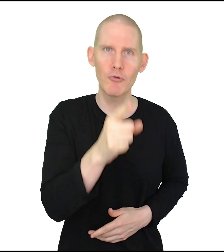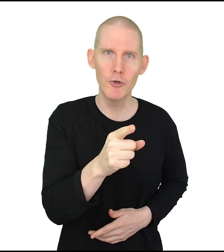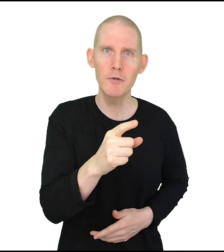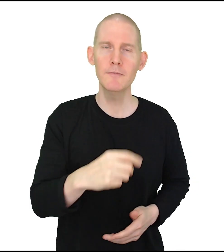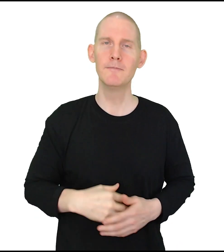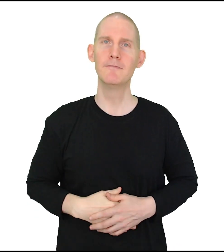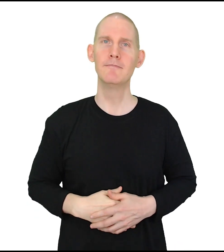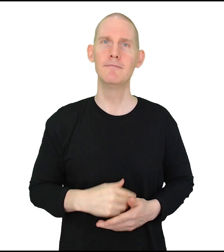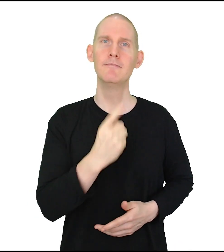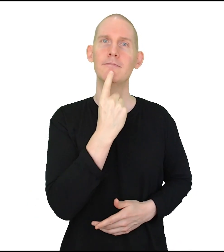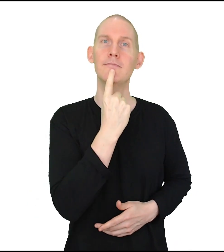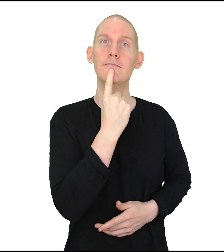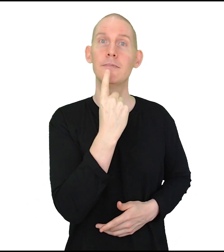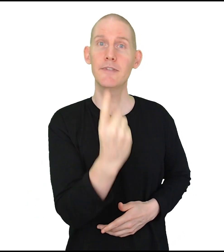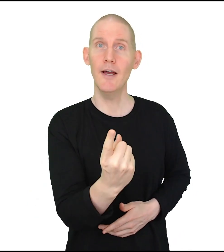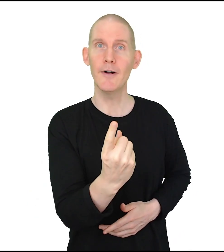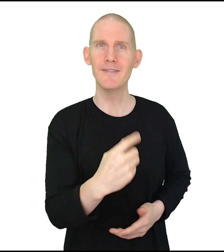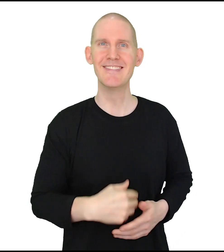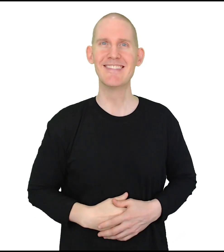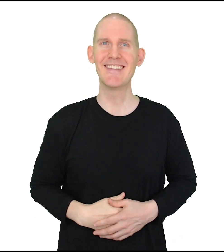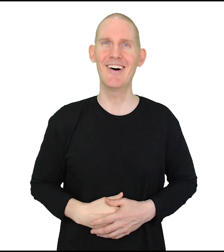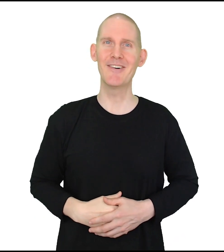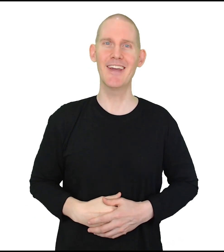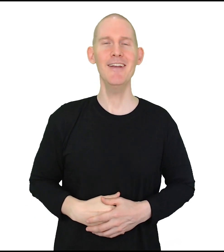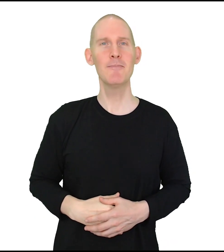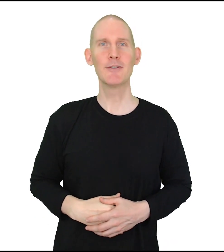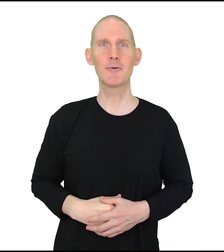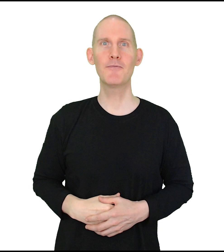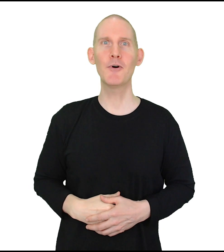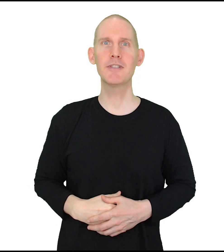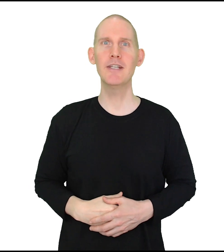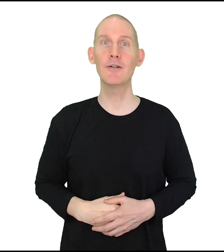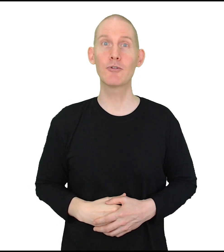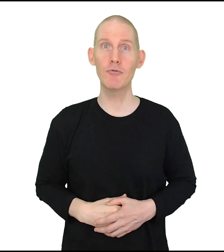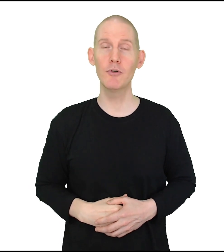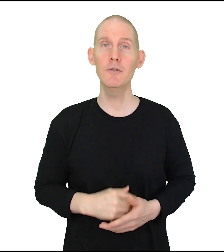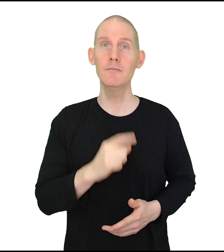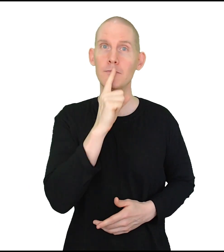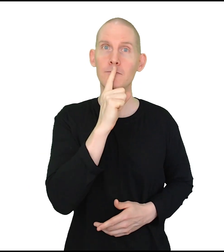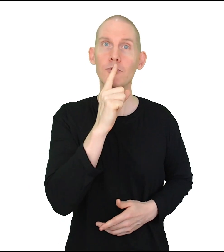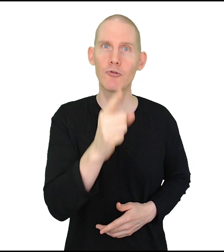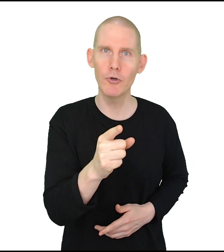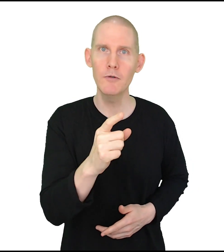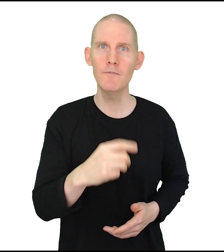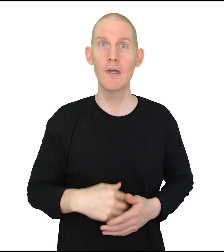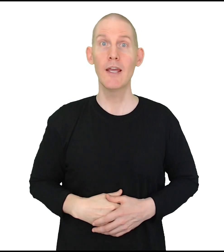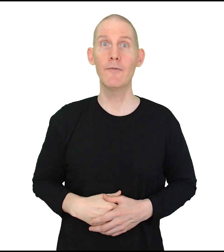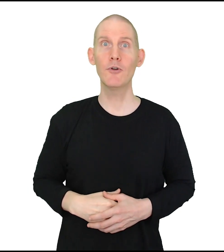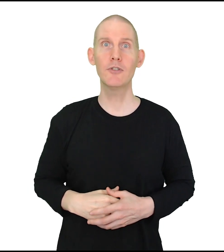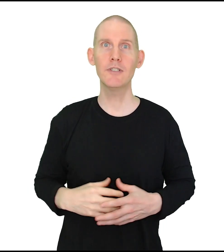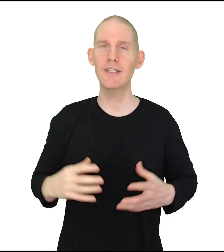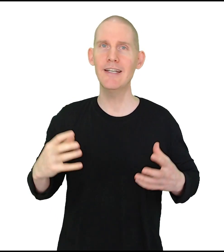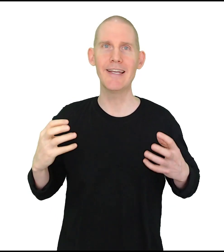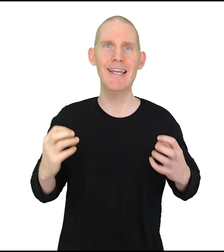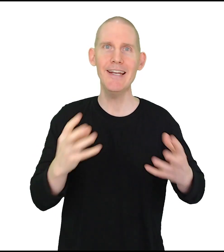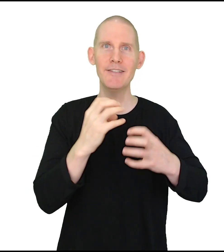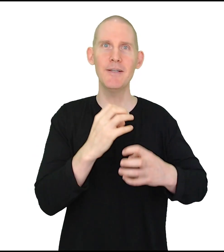True. Tell. Okay, so we're focusing on true. True. If you're just in a heated debate